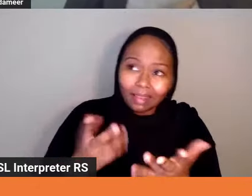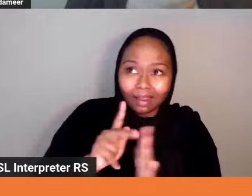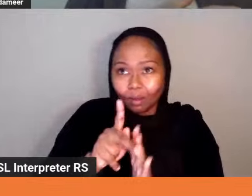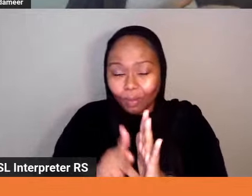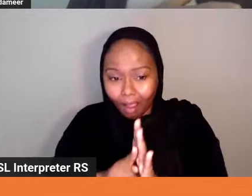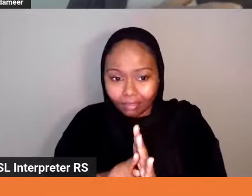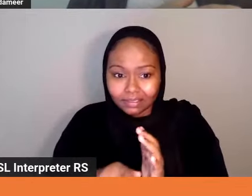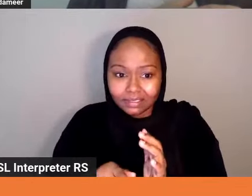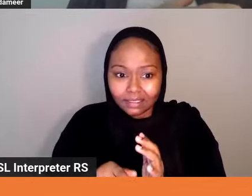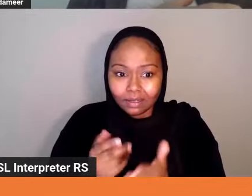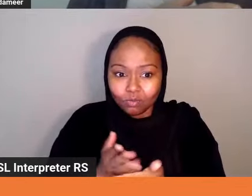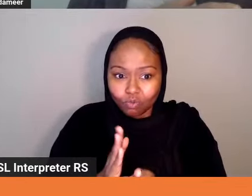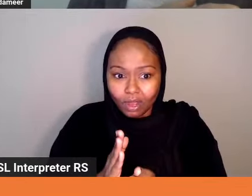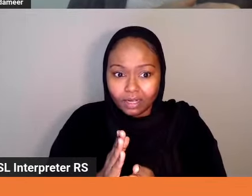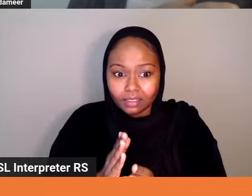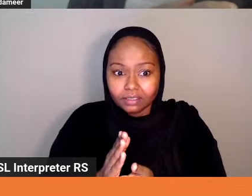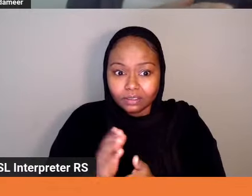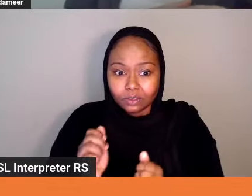right with the